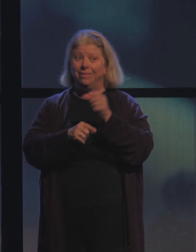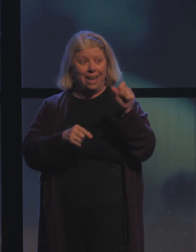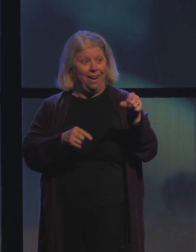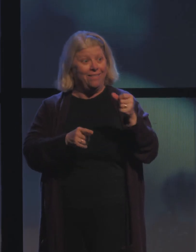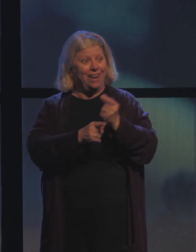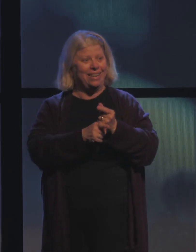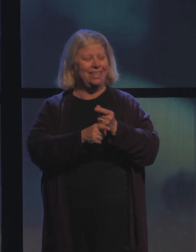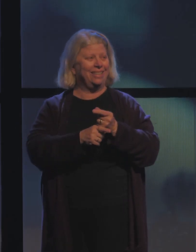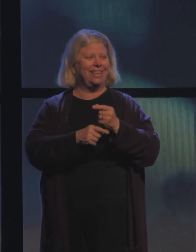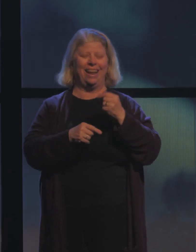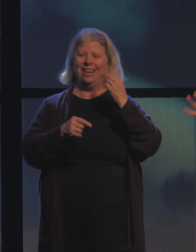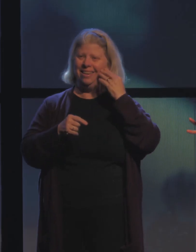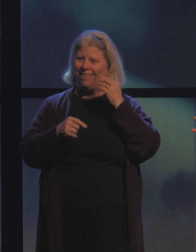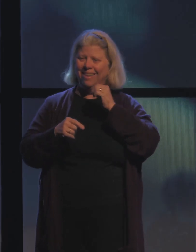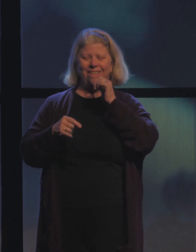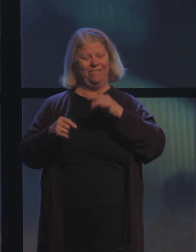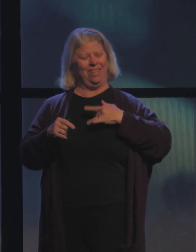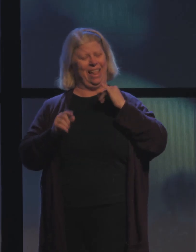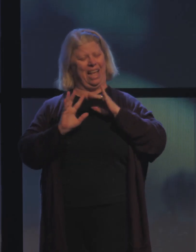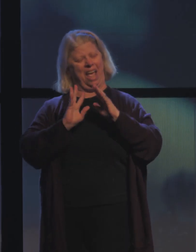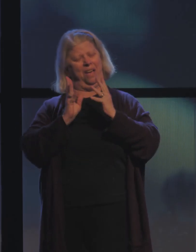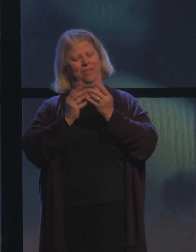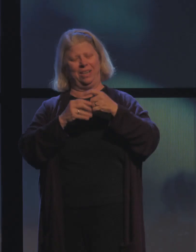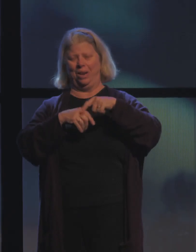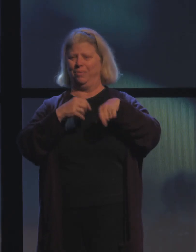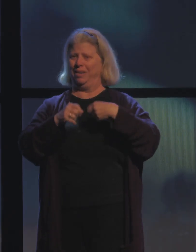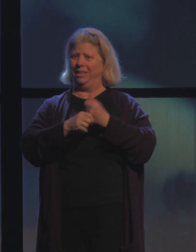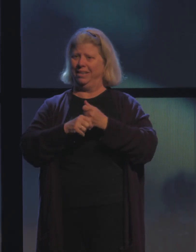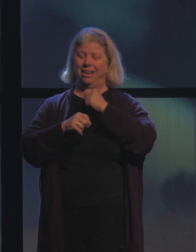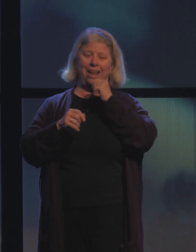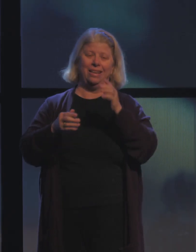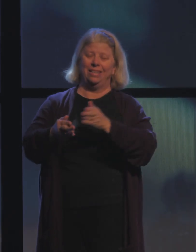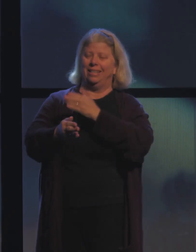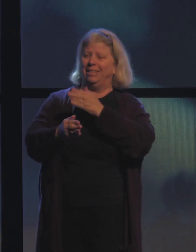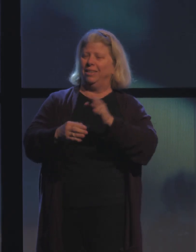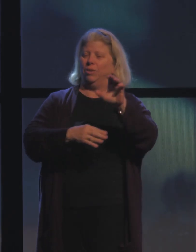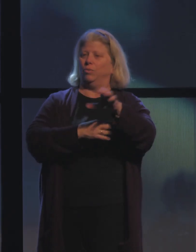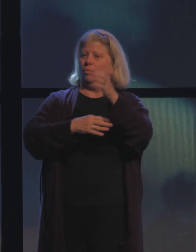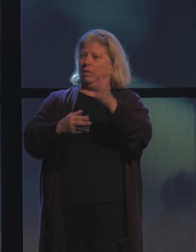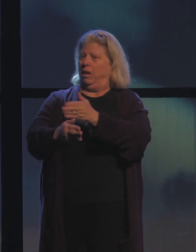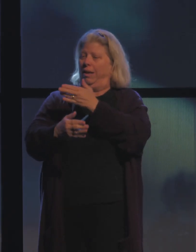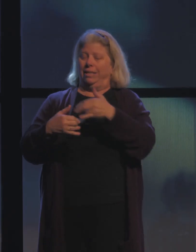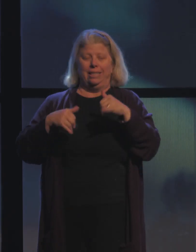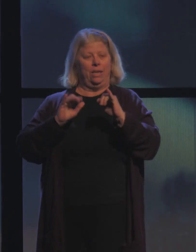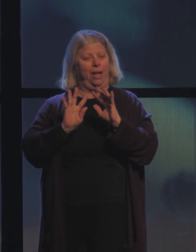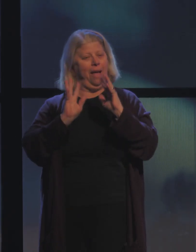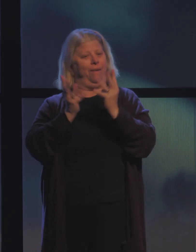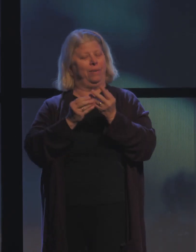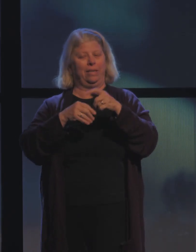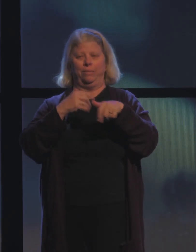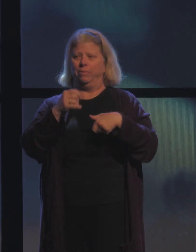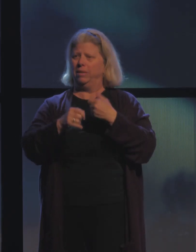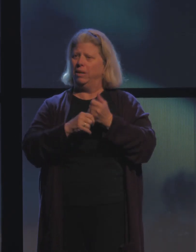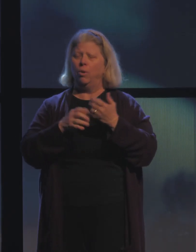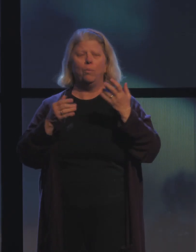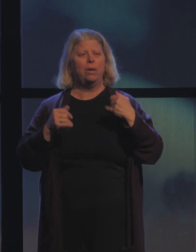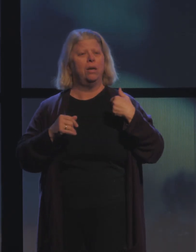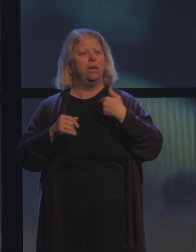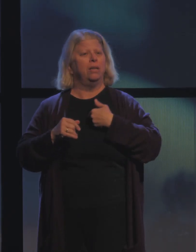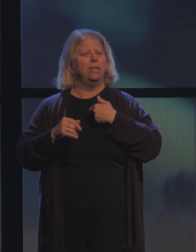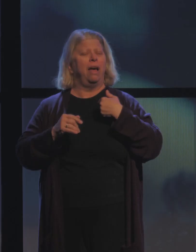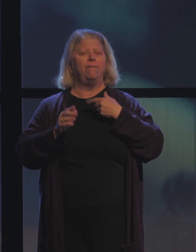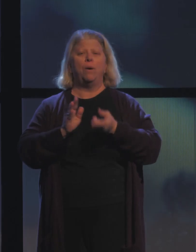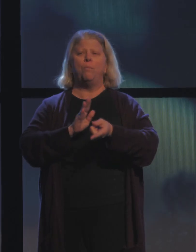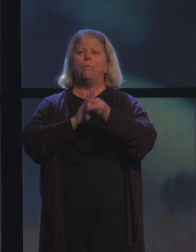Yes? I know that it doesn't feel like it. We aren't singing Christmas songs anymore. But it is still the Advent season. And so I want us to take a